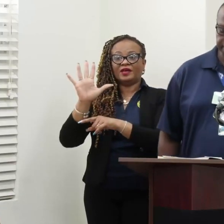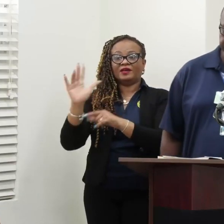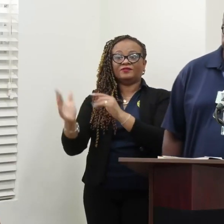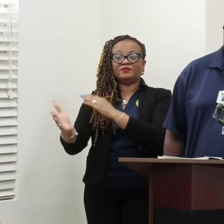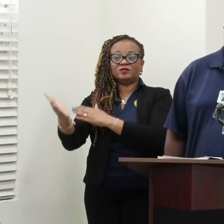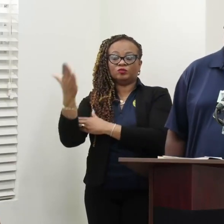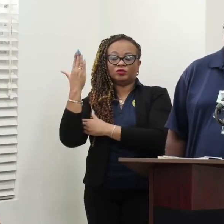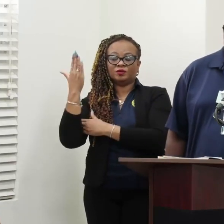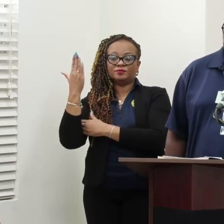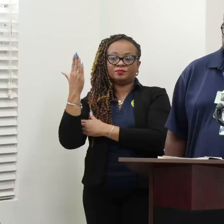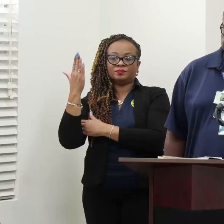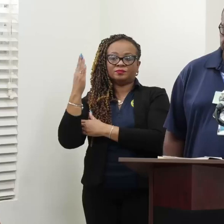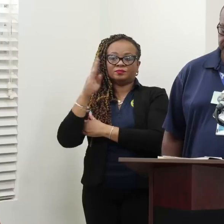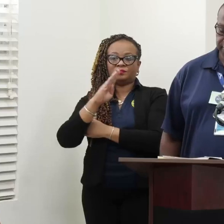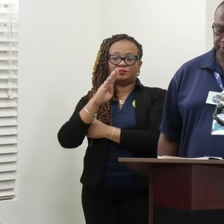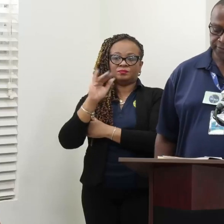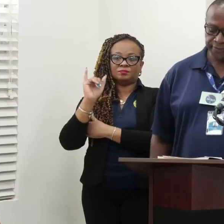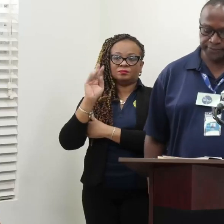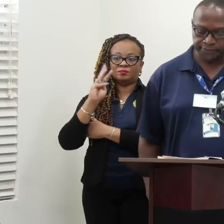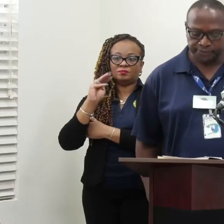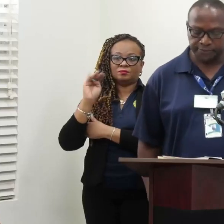morning.